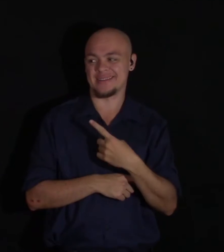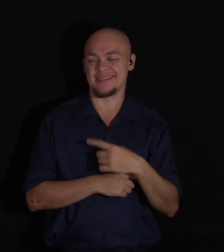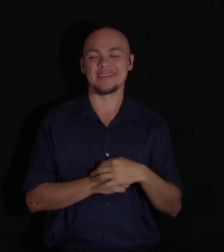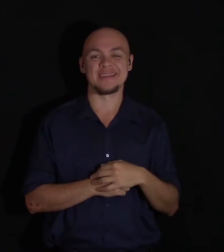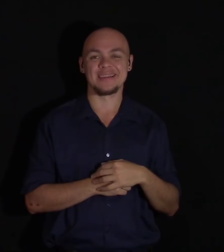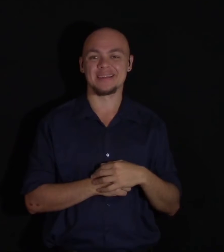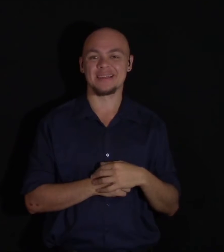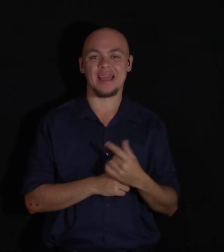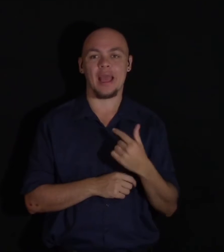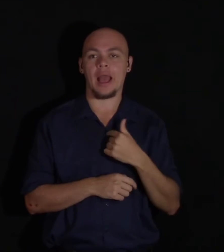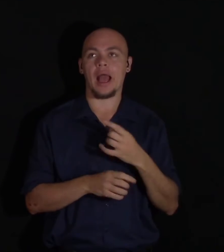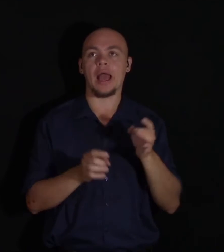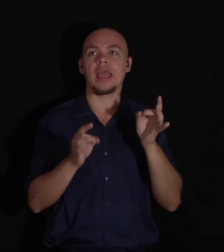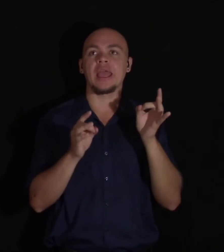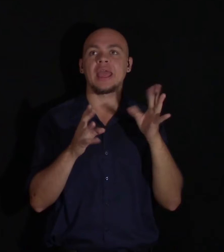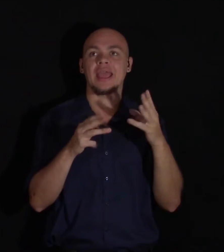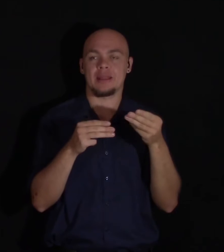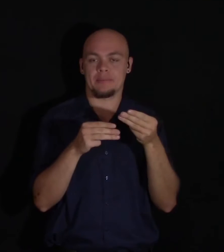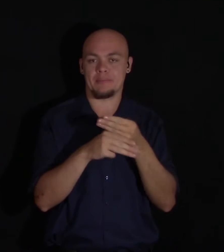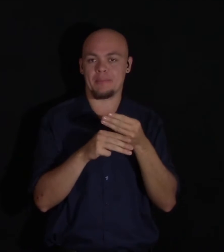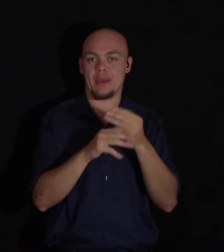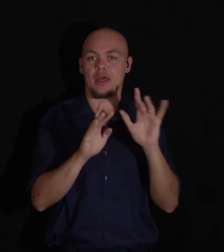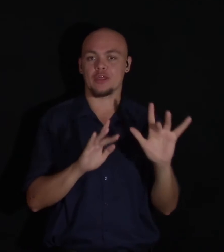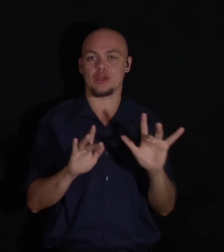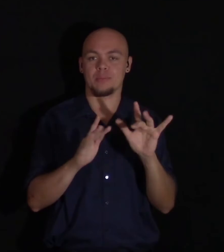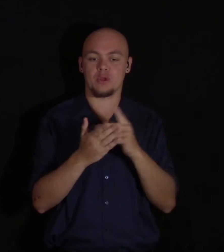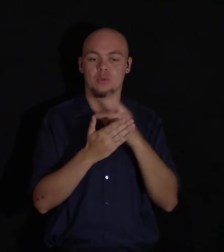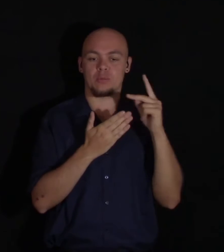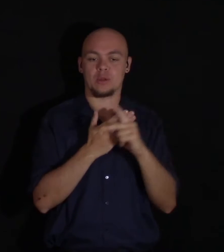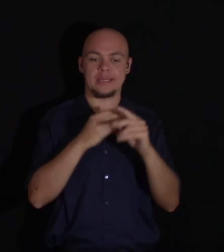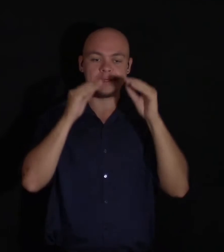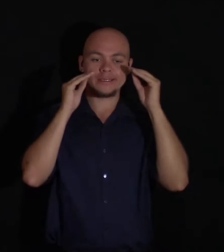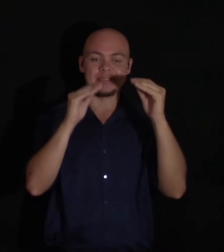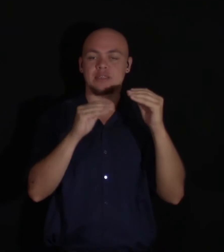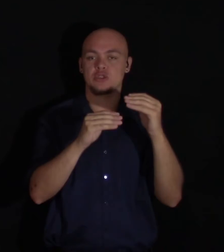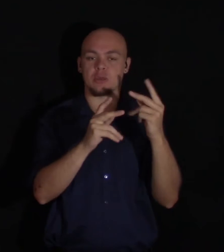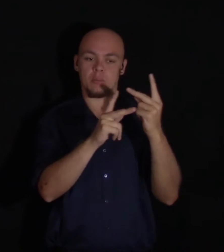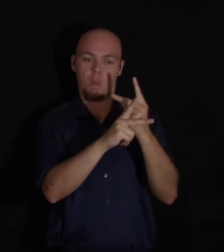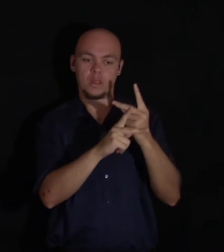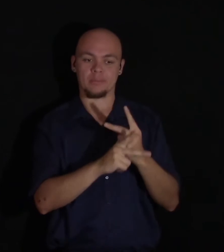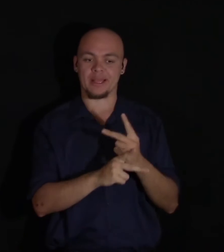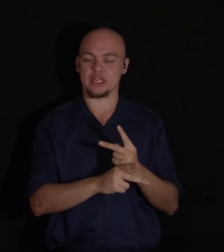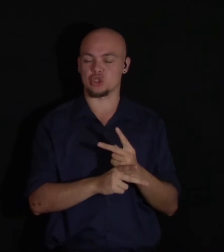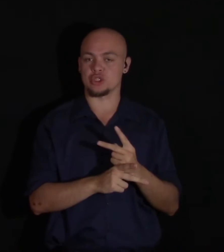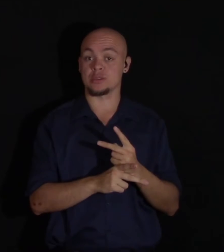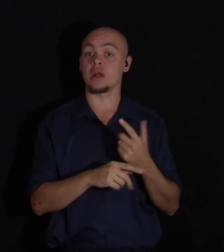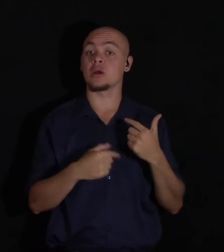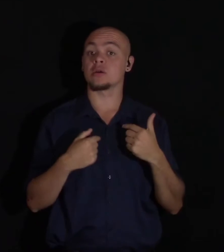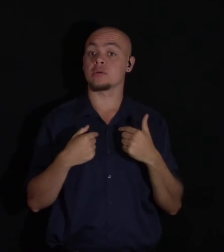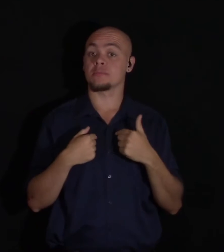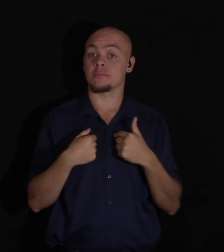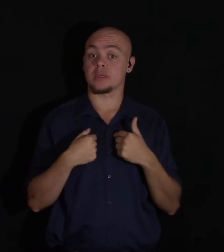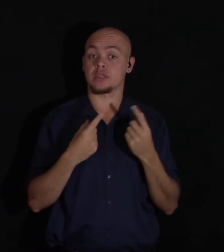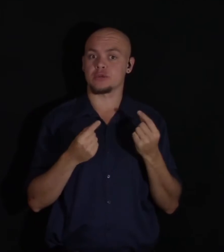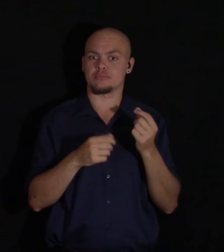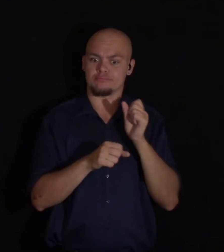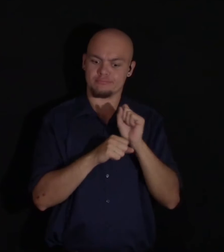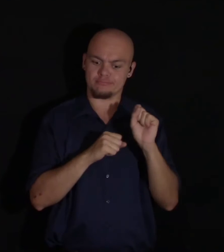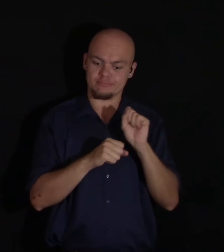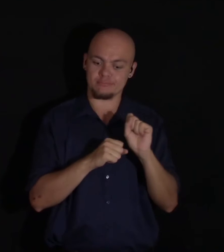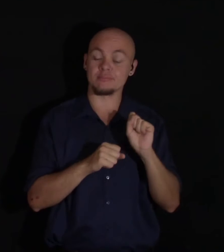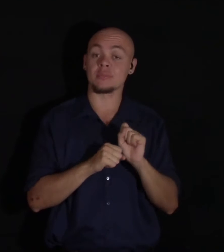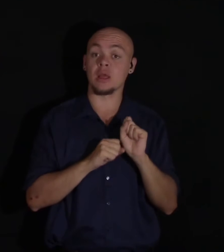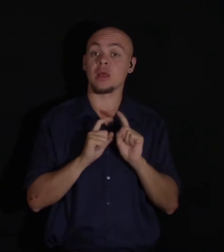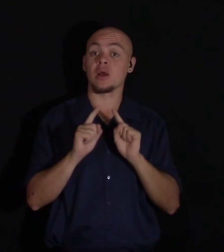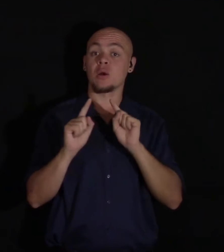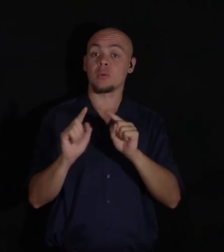I hated the math computer program my school used to teach times tables. So, laboriously, I went to